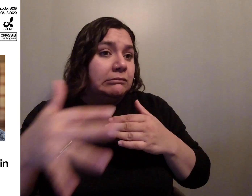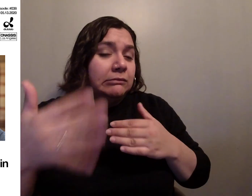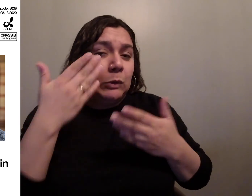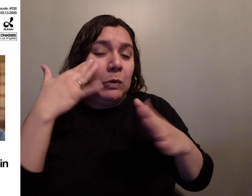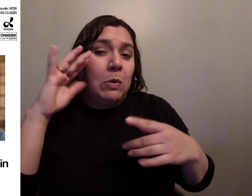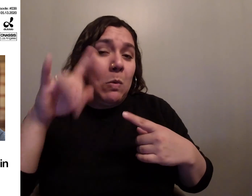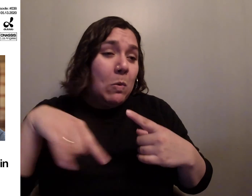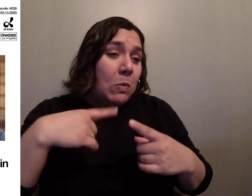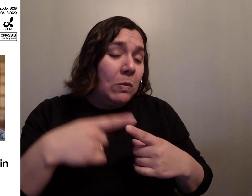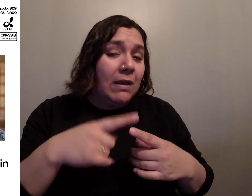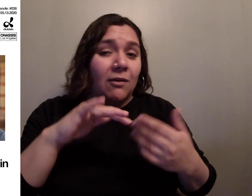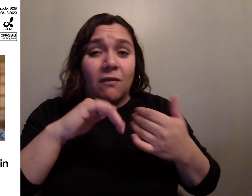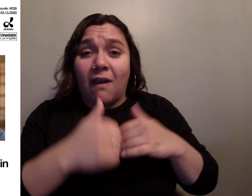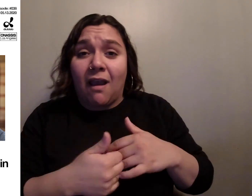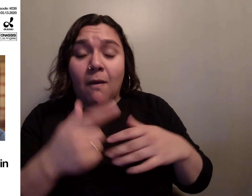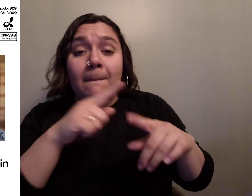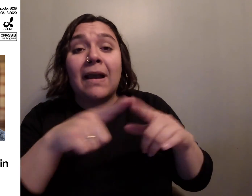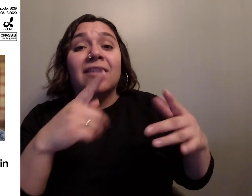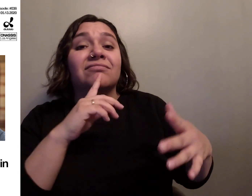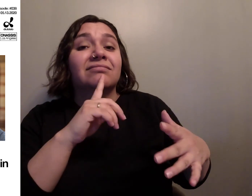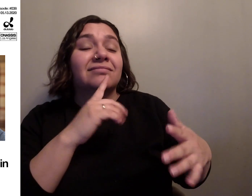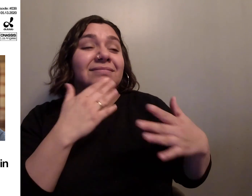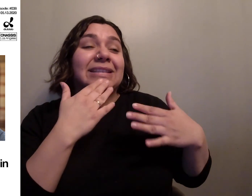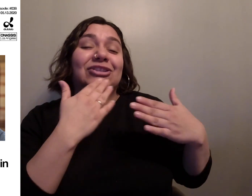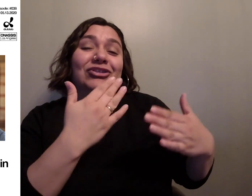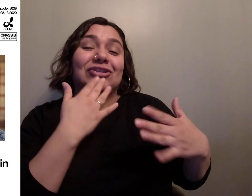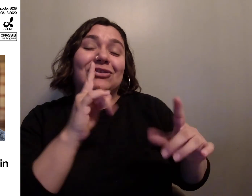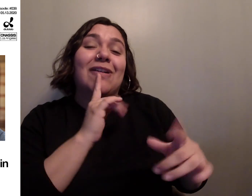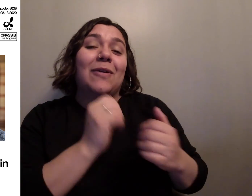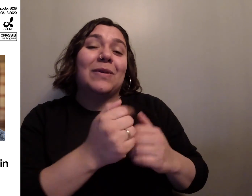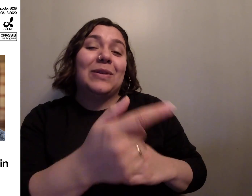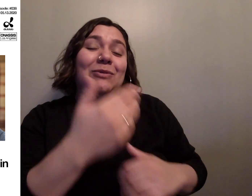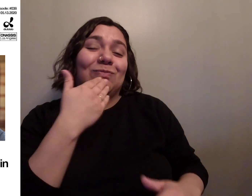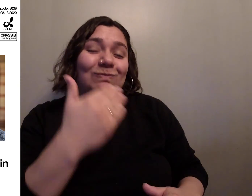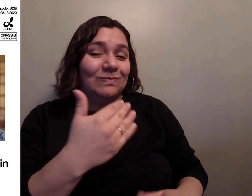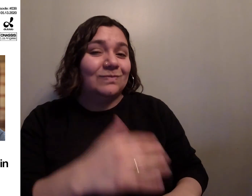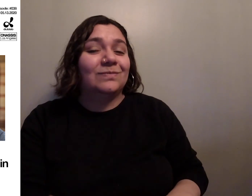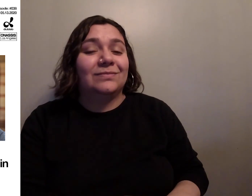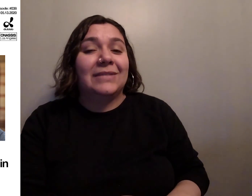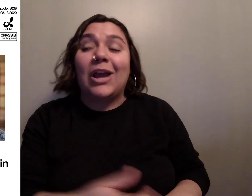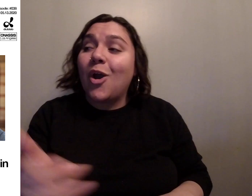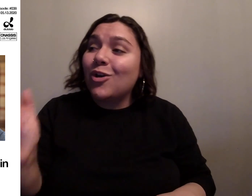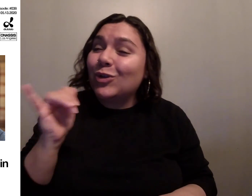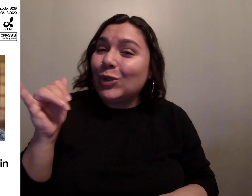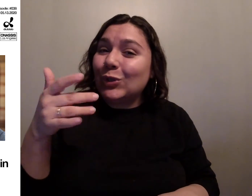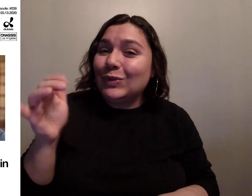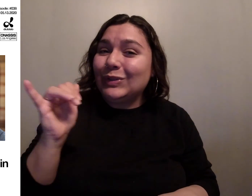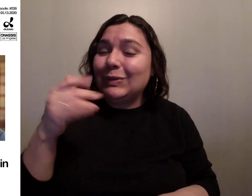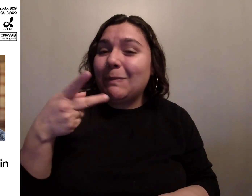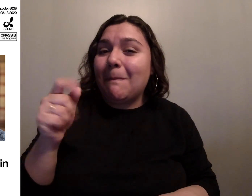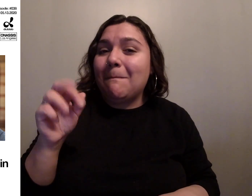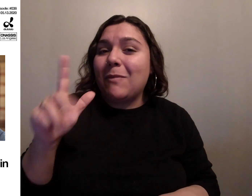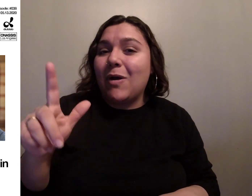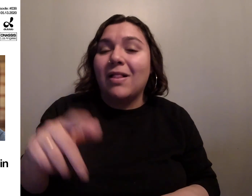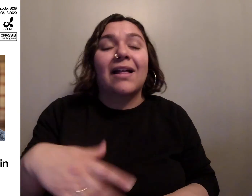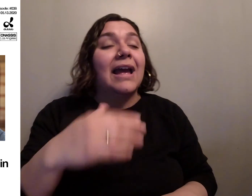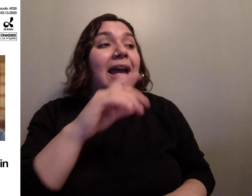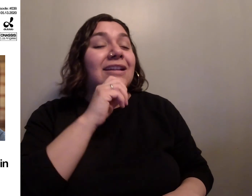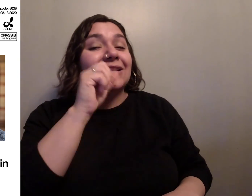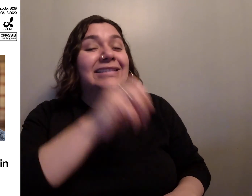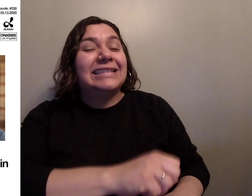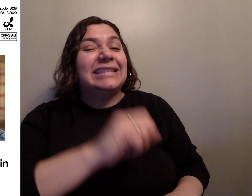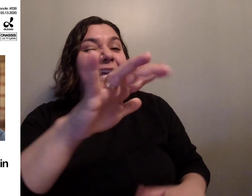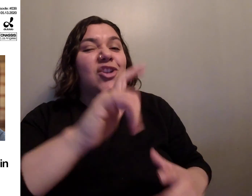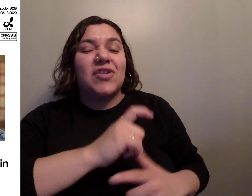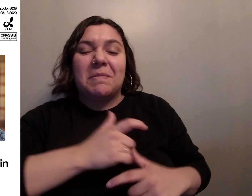terribly unsure as to when or how. It's been good to talk to you. And